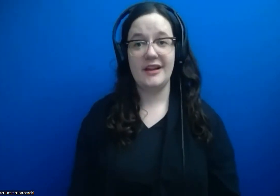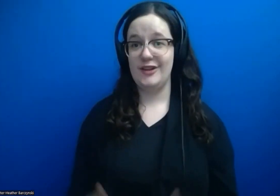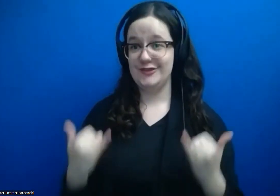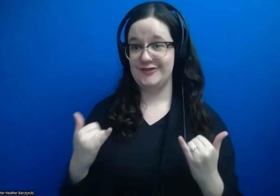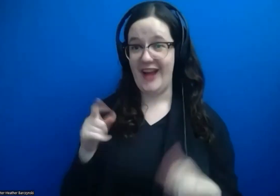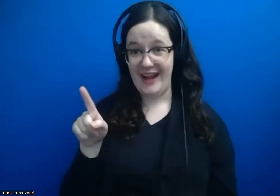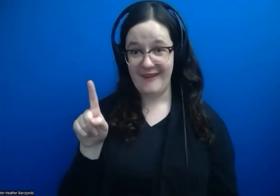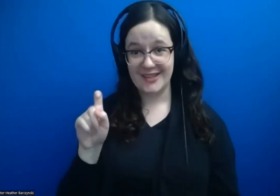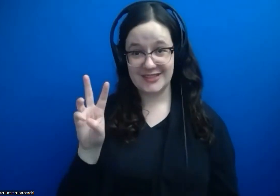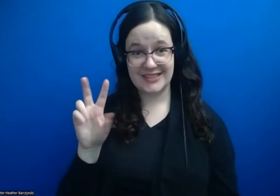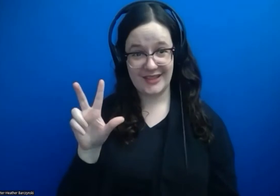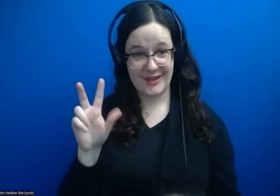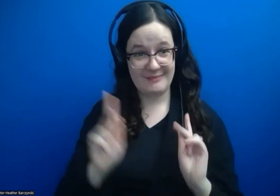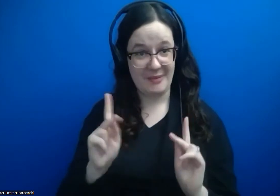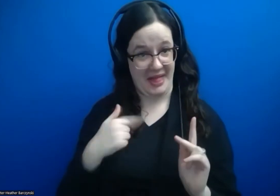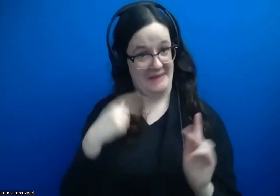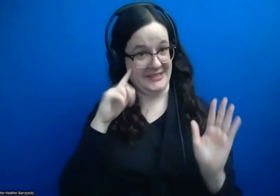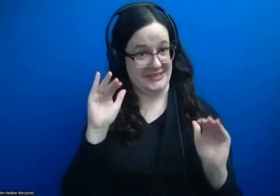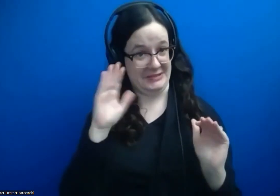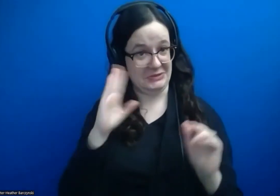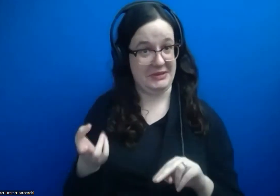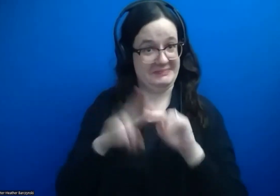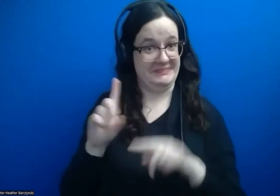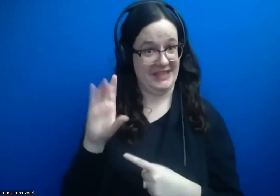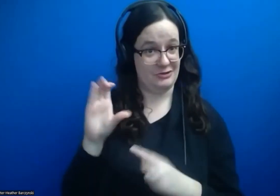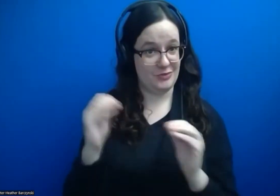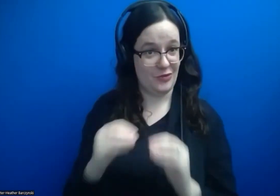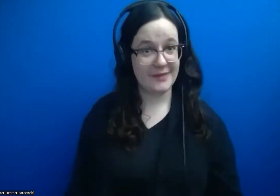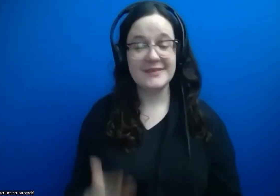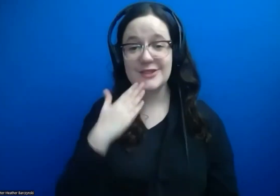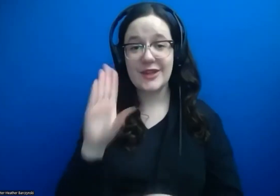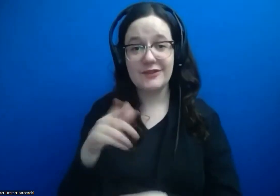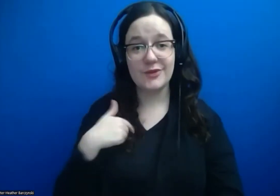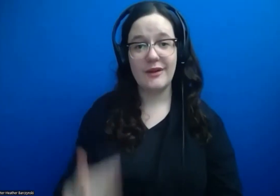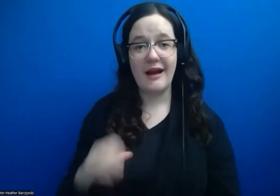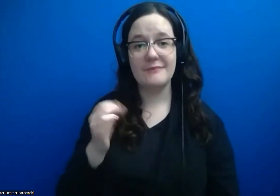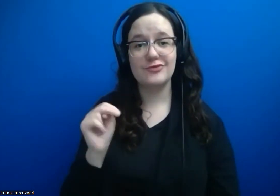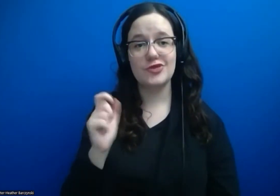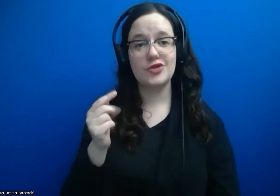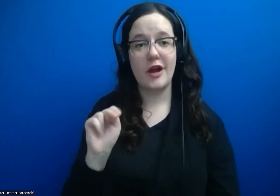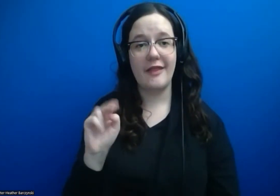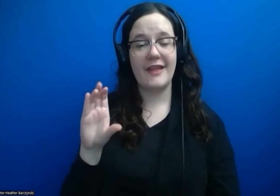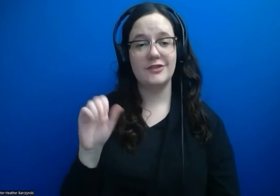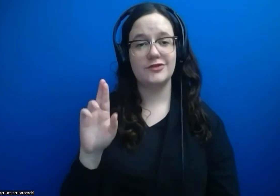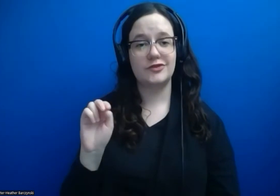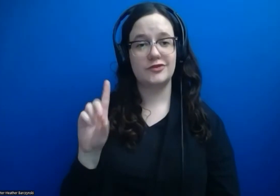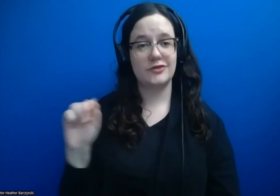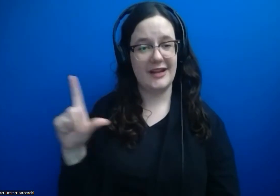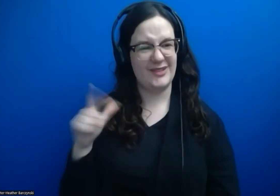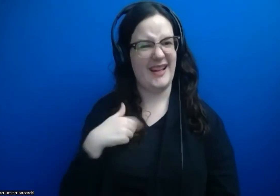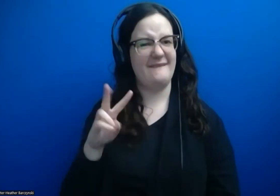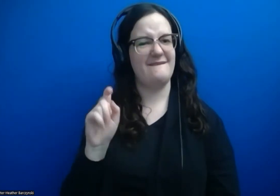least another 100. So here we go. Again, good afternoon. My name is Jonathan Crandall. I'm the Veteran Outreach Coordinator for the New York Council on Problem